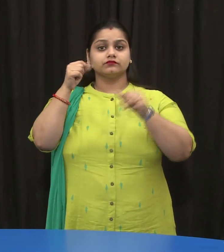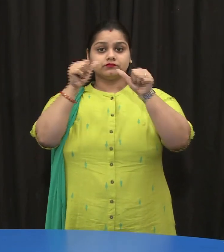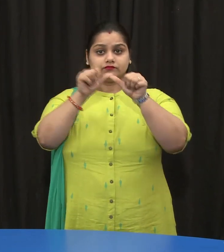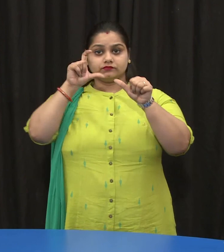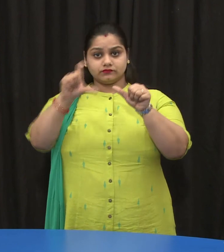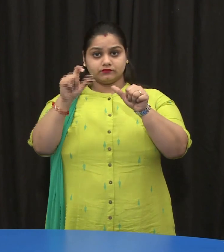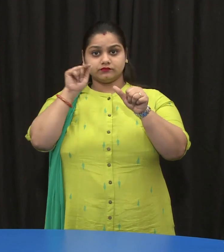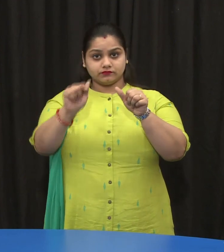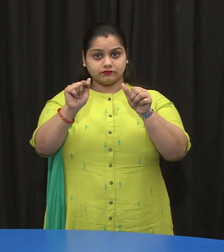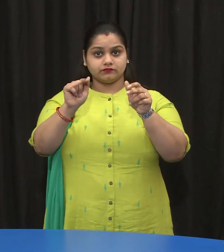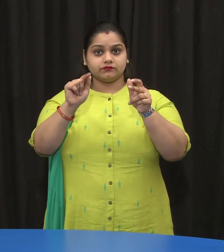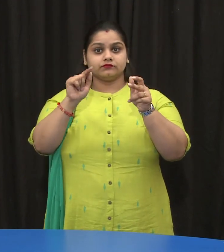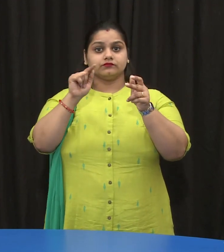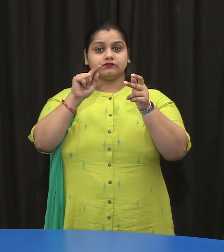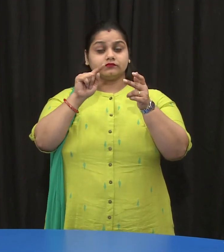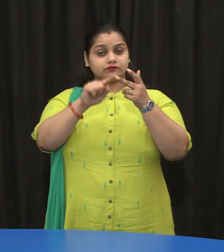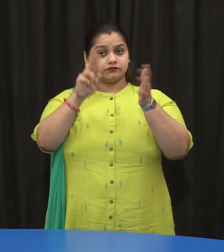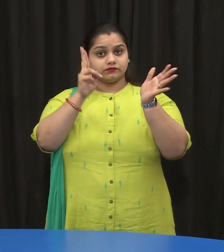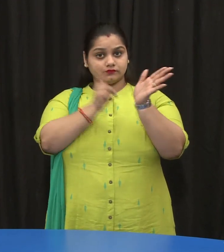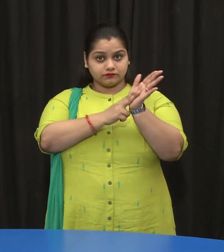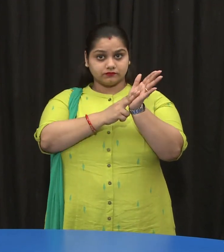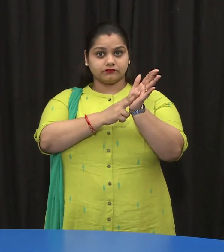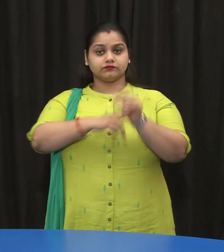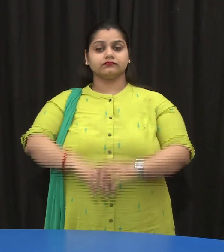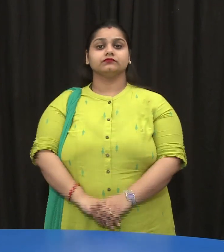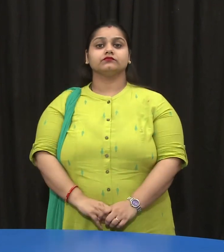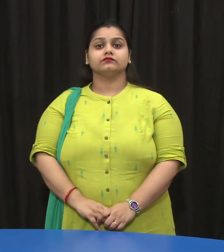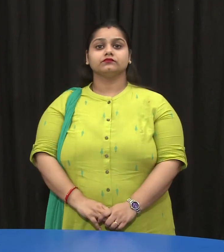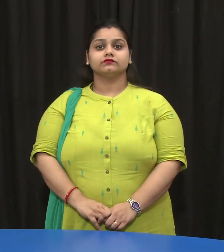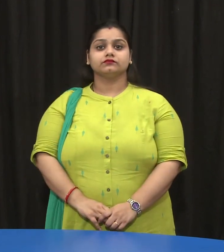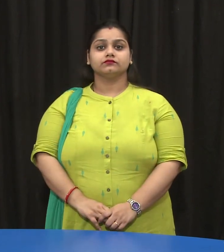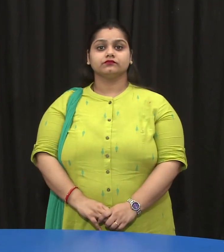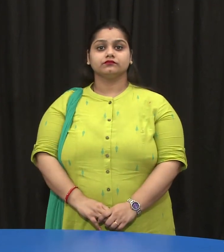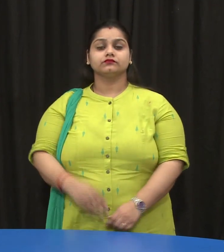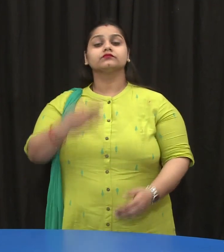signlanguage@nios.ac.in. Thank you.